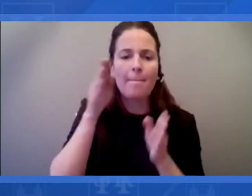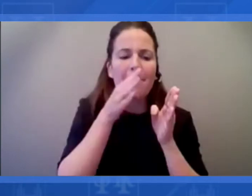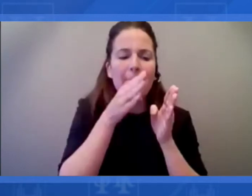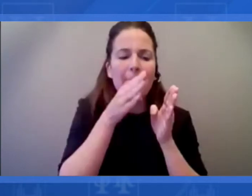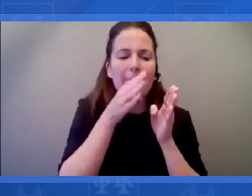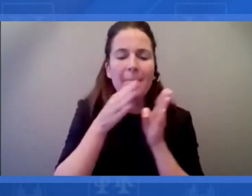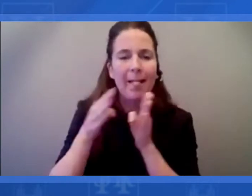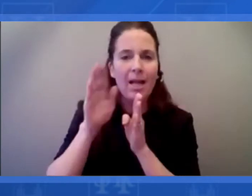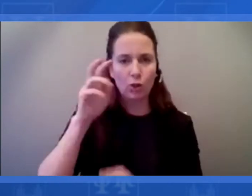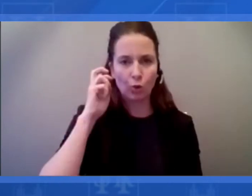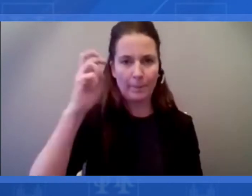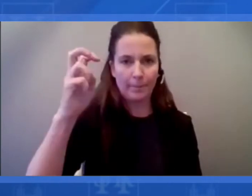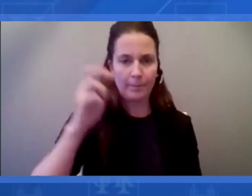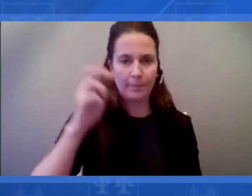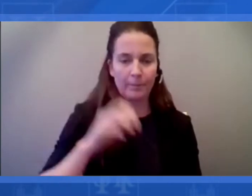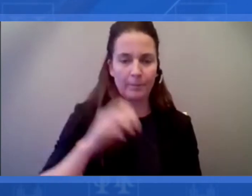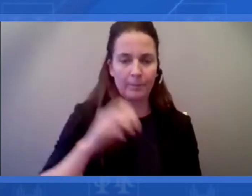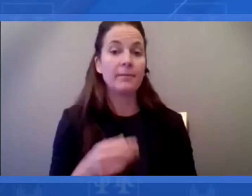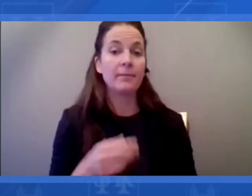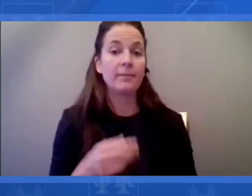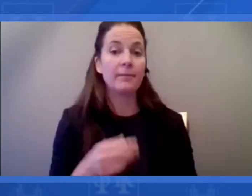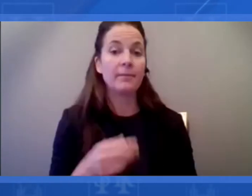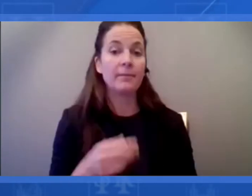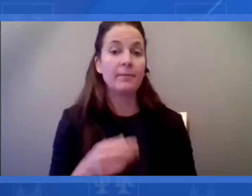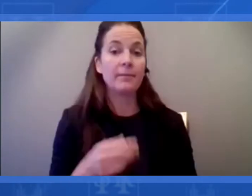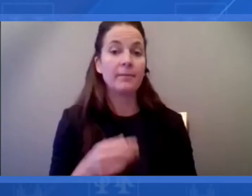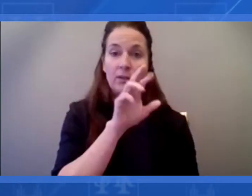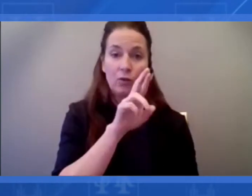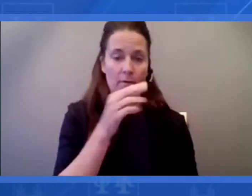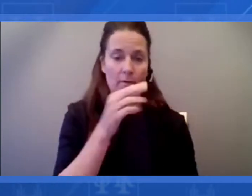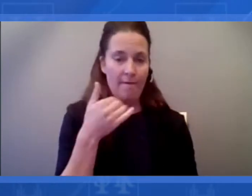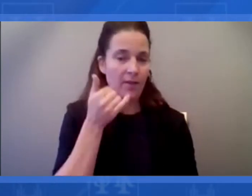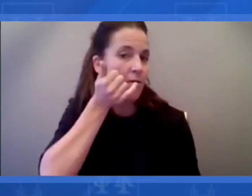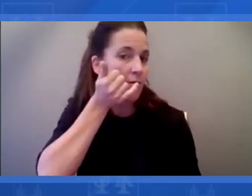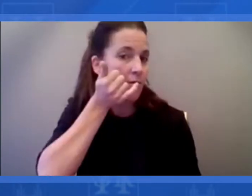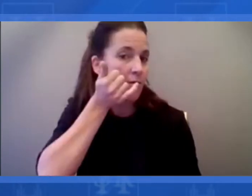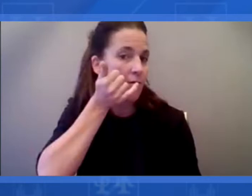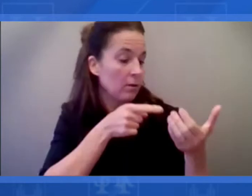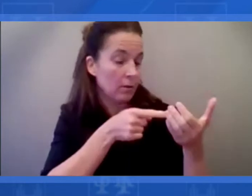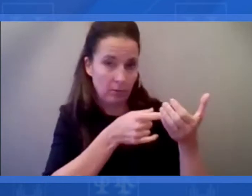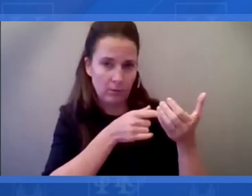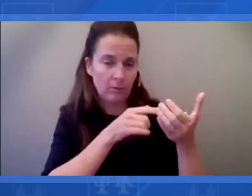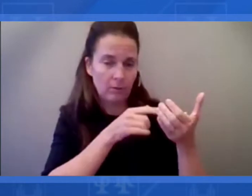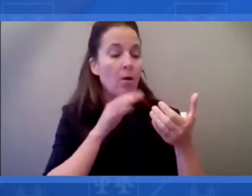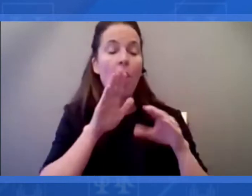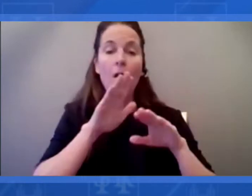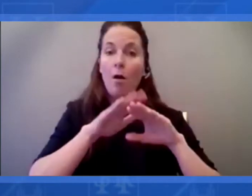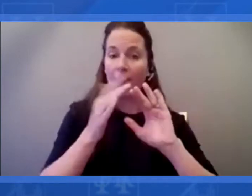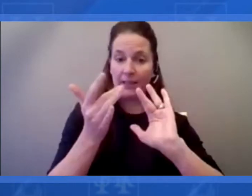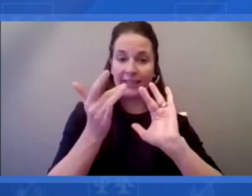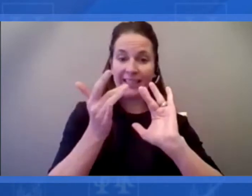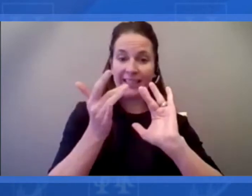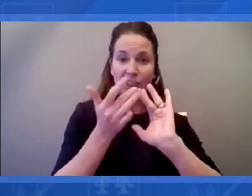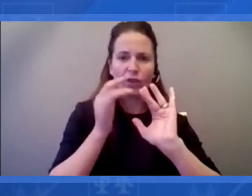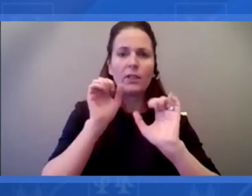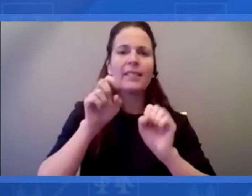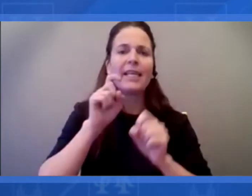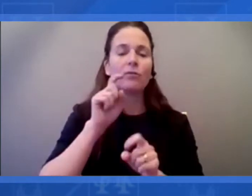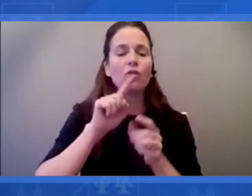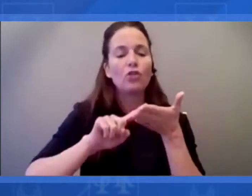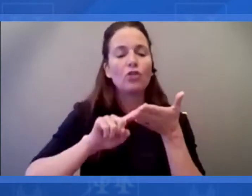HSR Now products include our bus check phone line, our online trip planner at